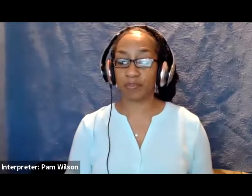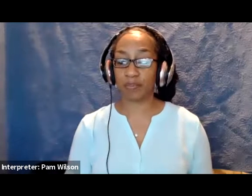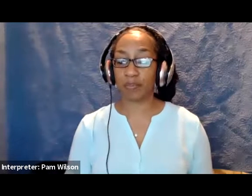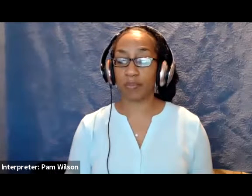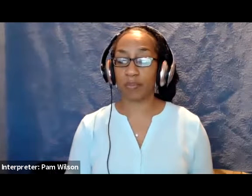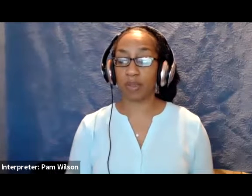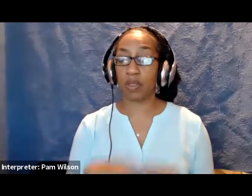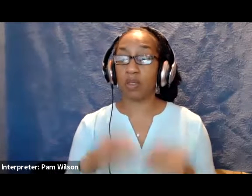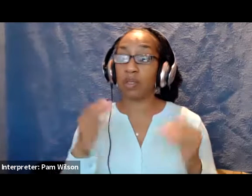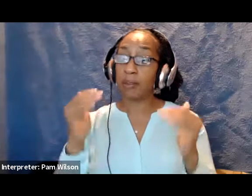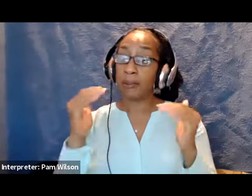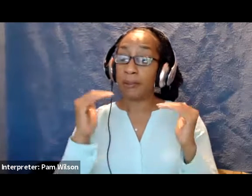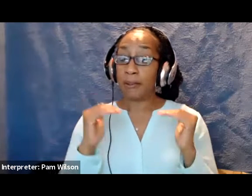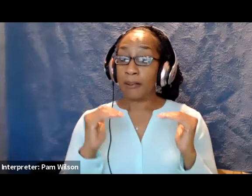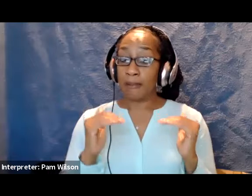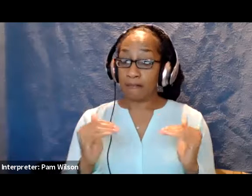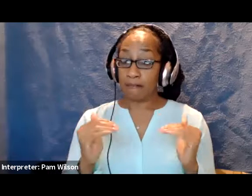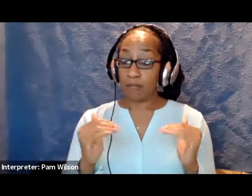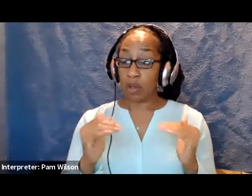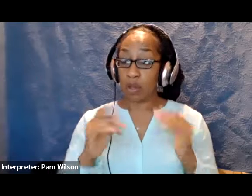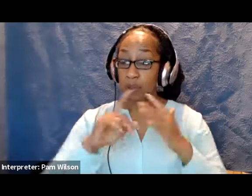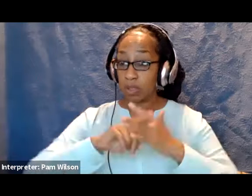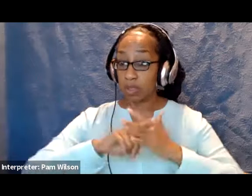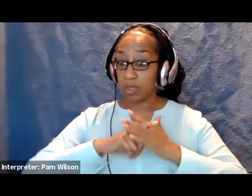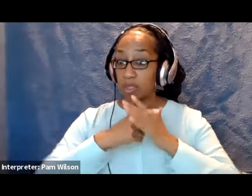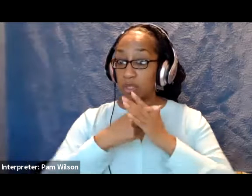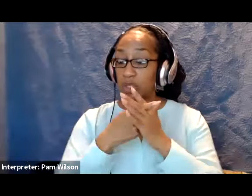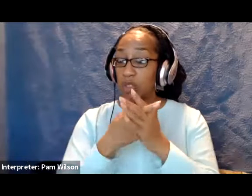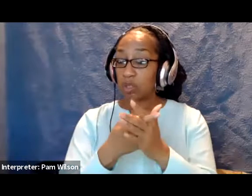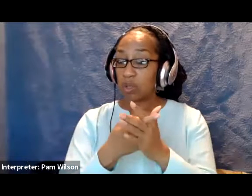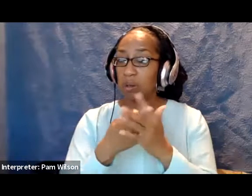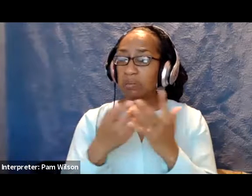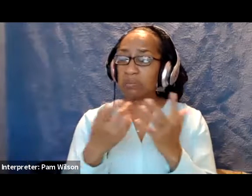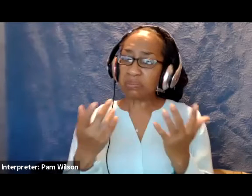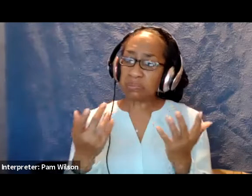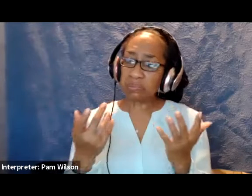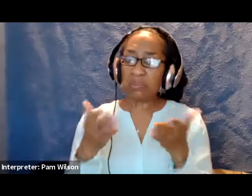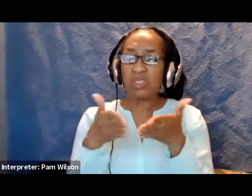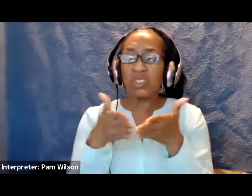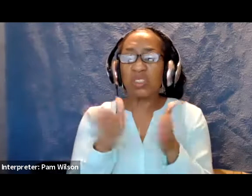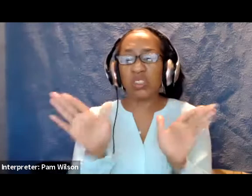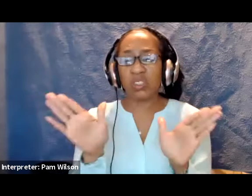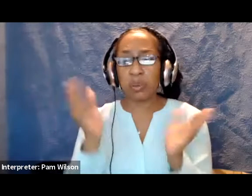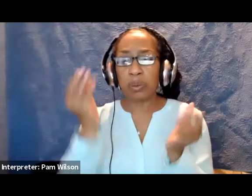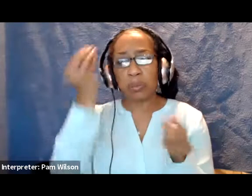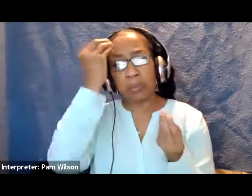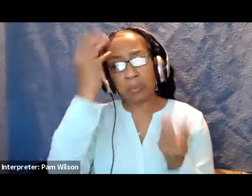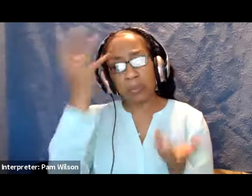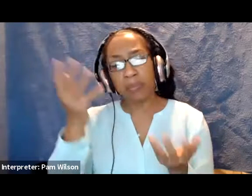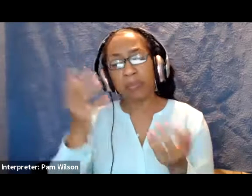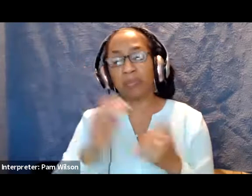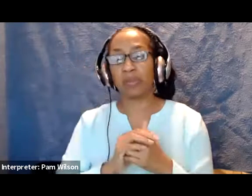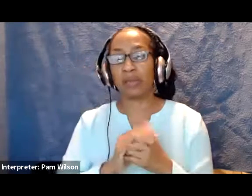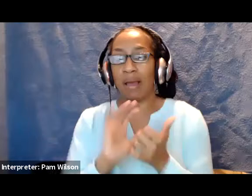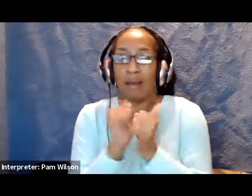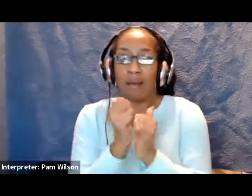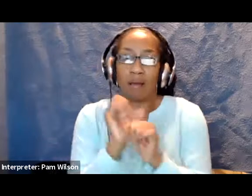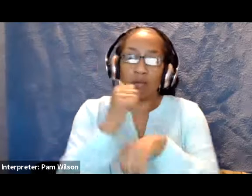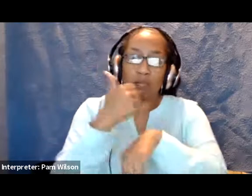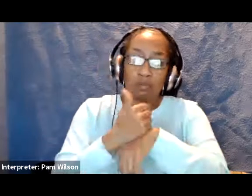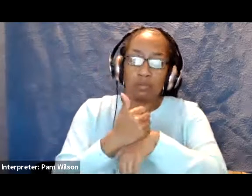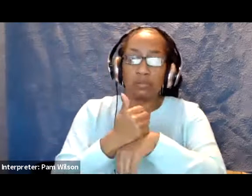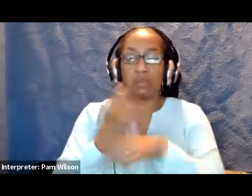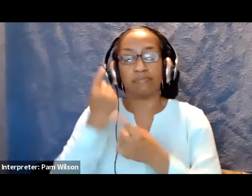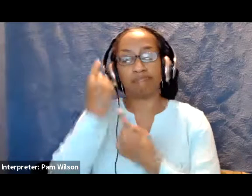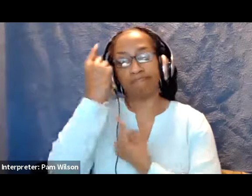Okay, so as I said, I'm going to start off with just some really general recommendations for event planning, things to think